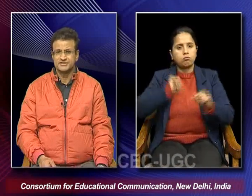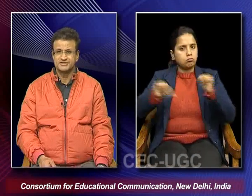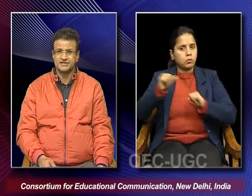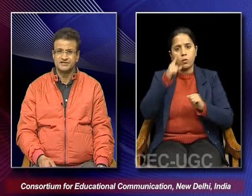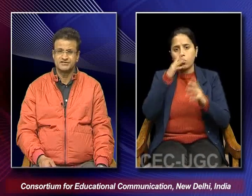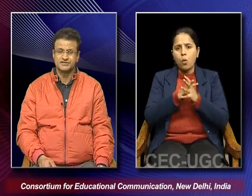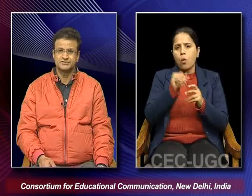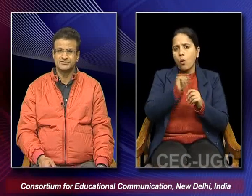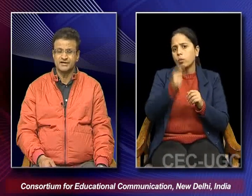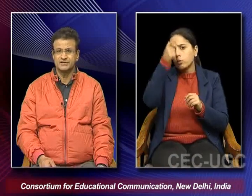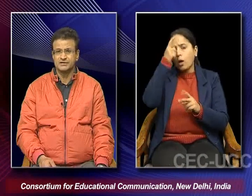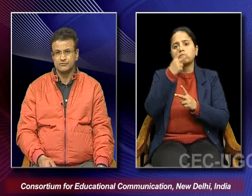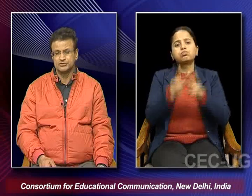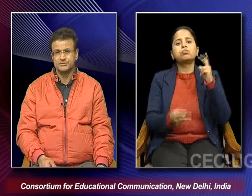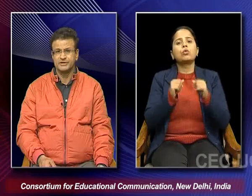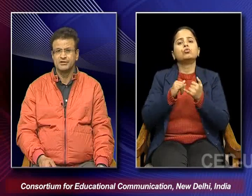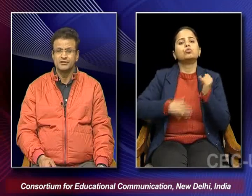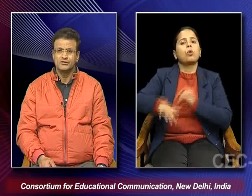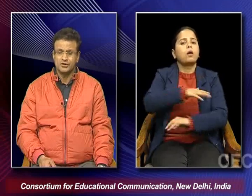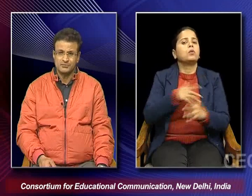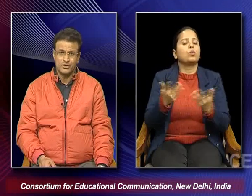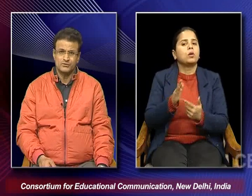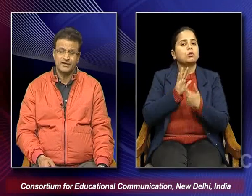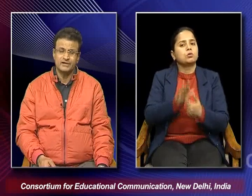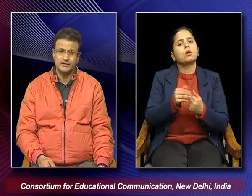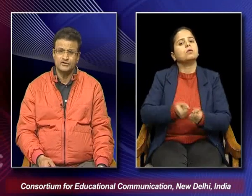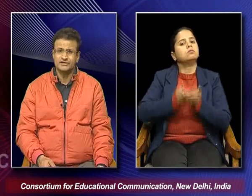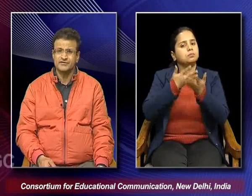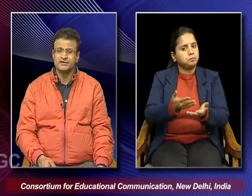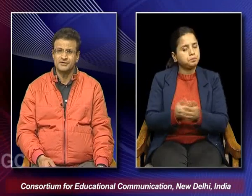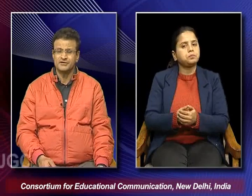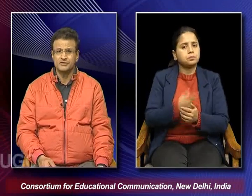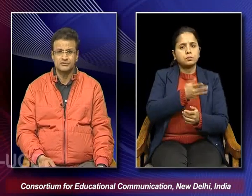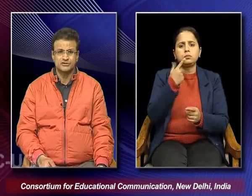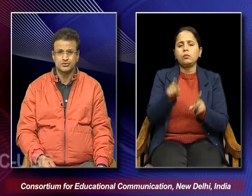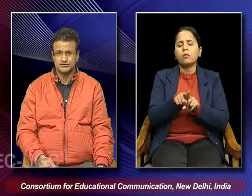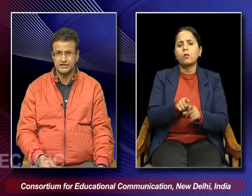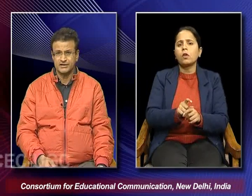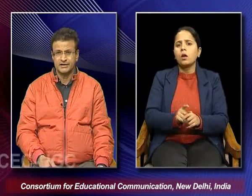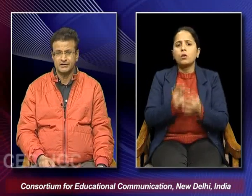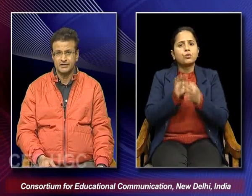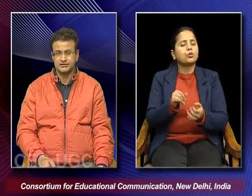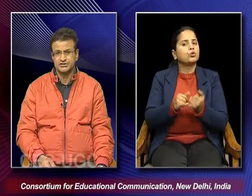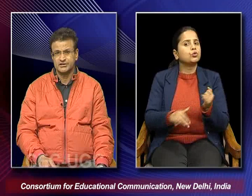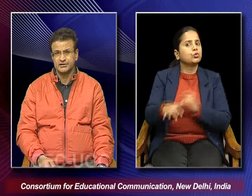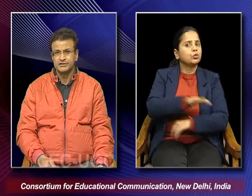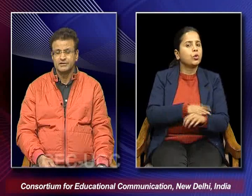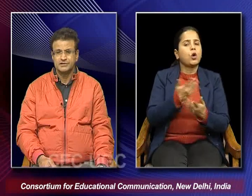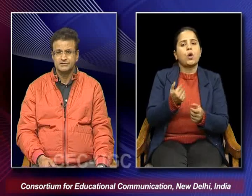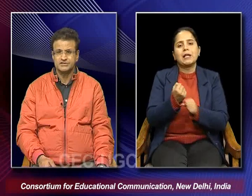women's status in society was being talked about. It was in a way a commentary on the social and the